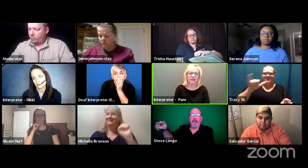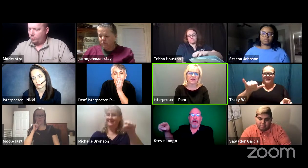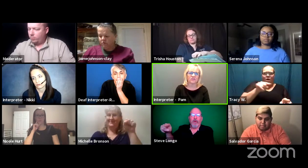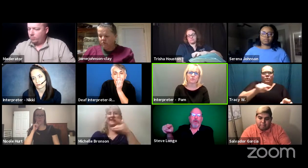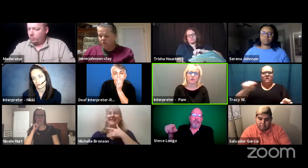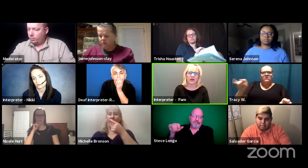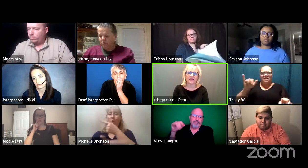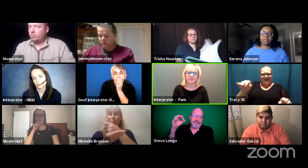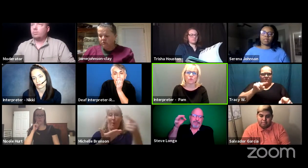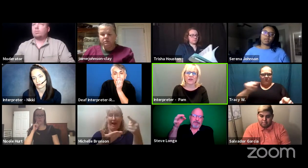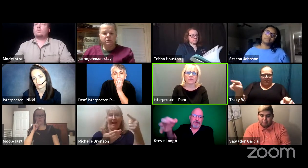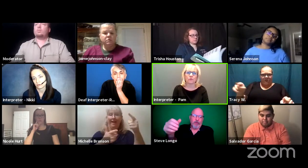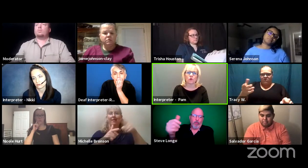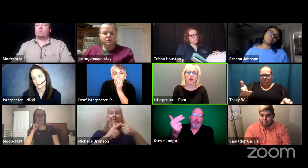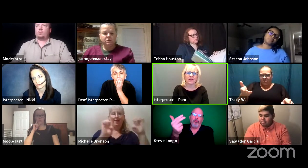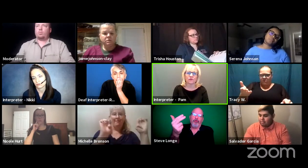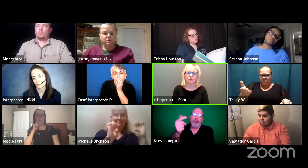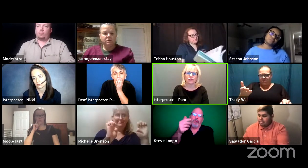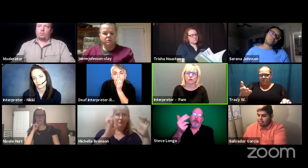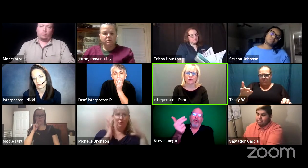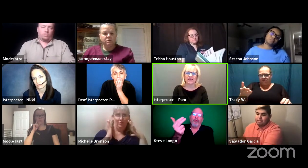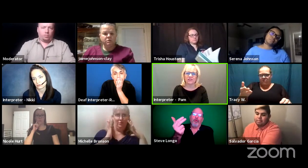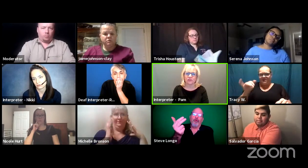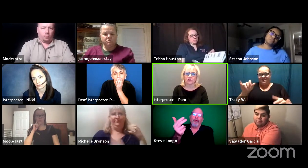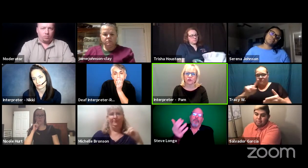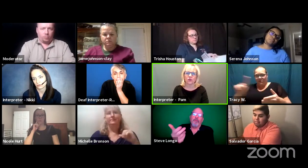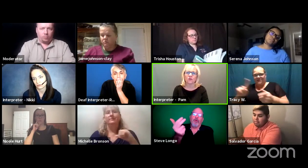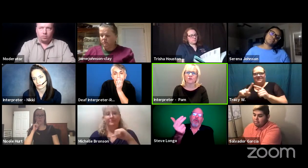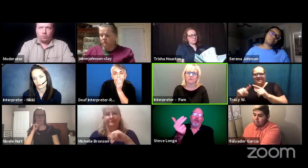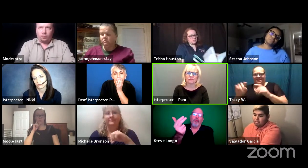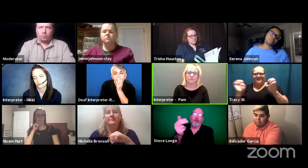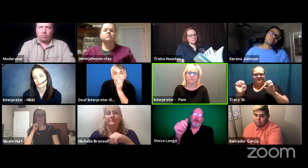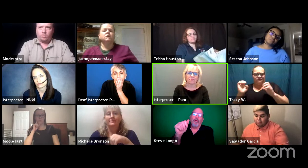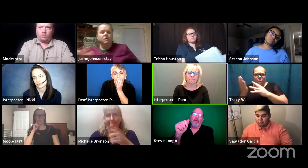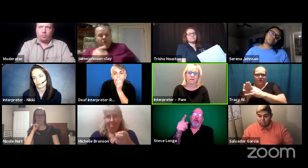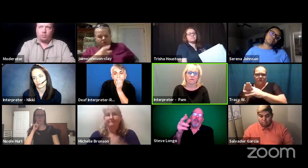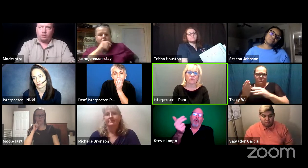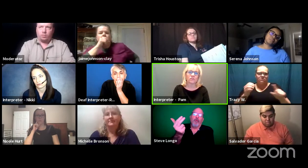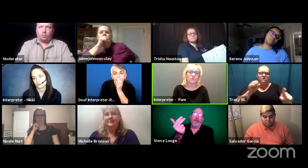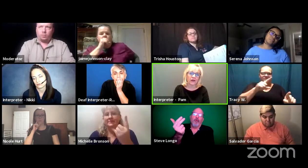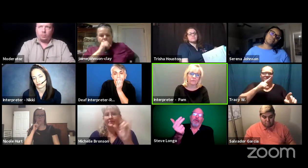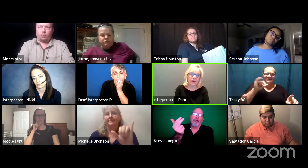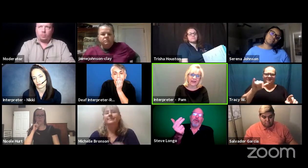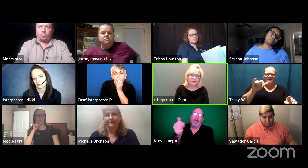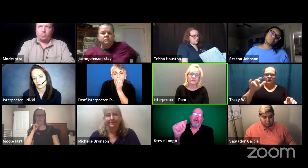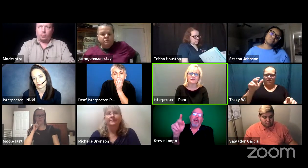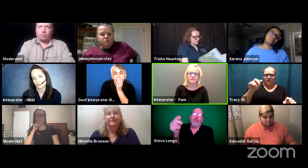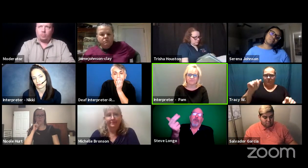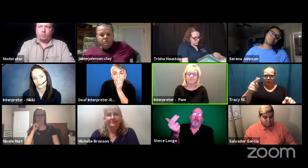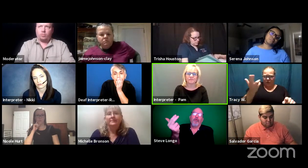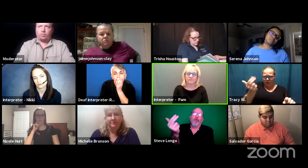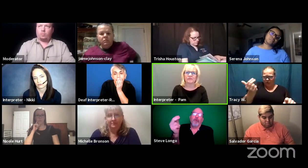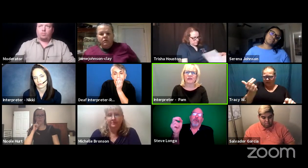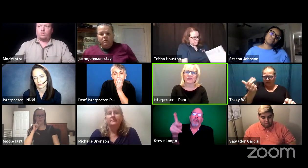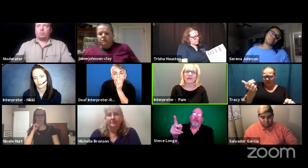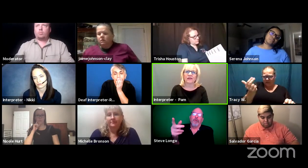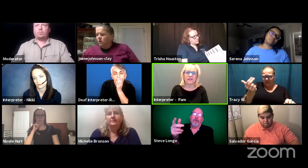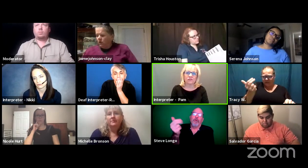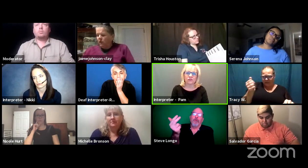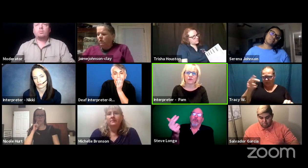Because the break is the week prior to Easter or spring break. And then Easter, and